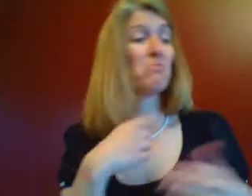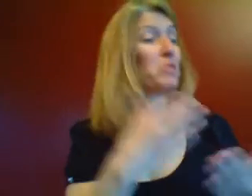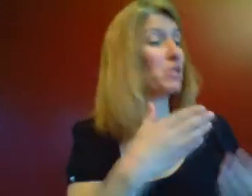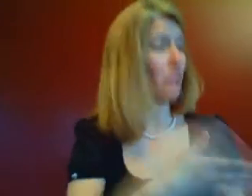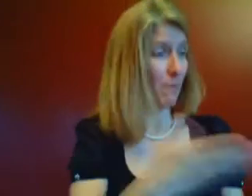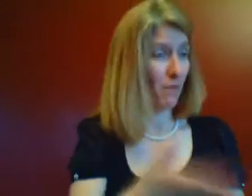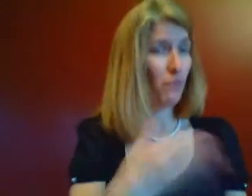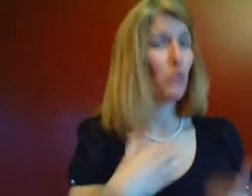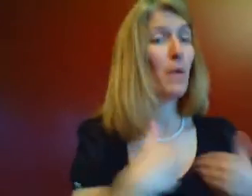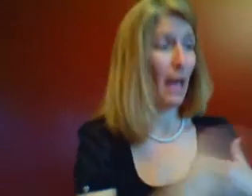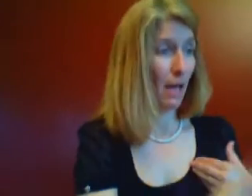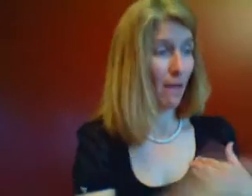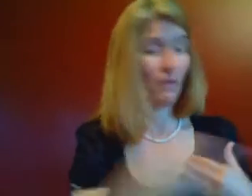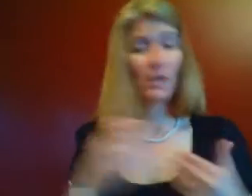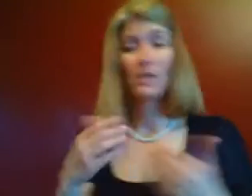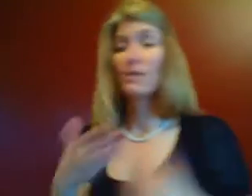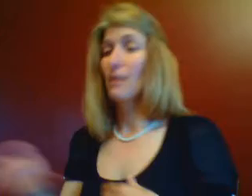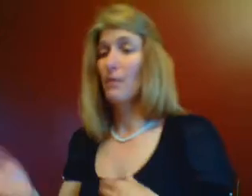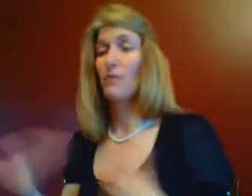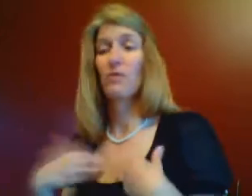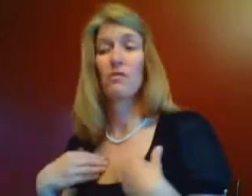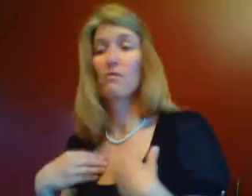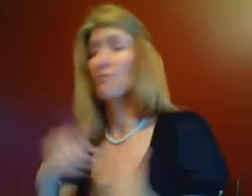okay. I heard it